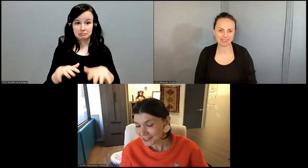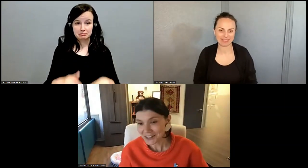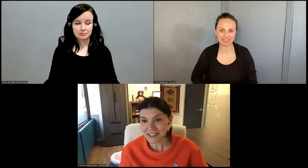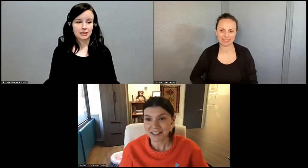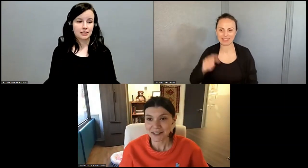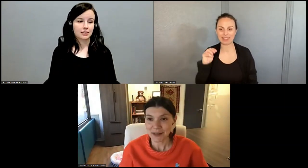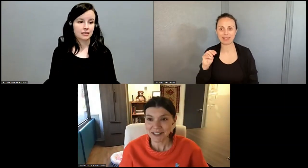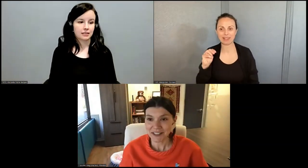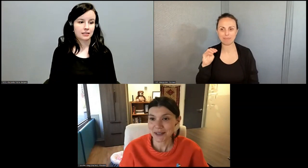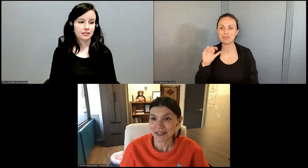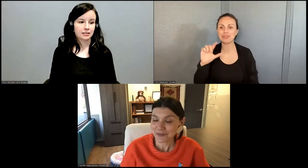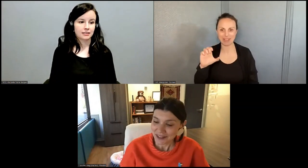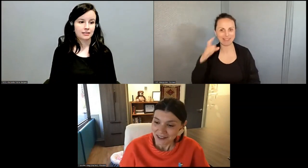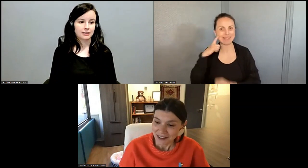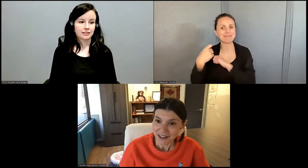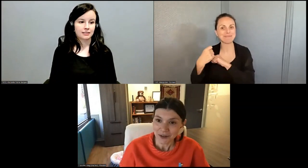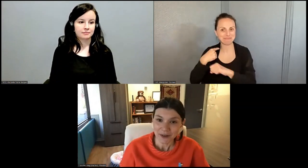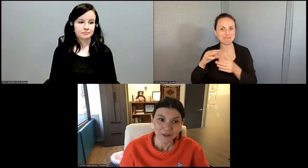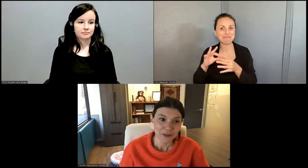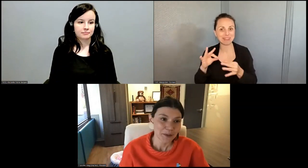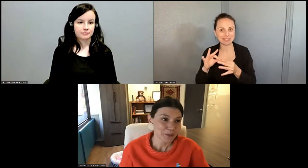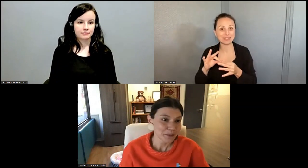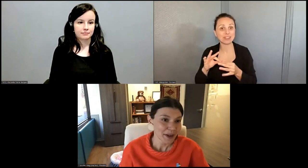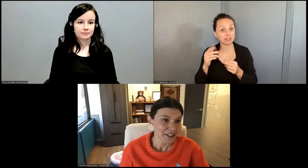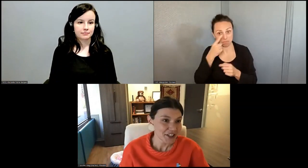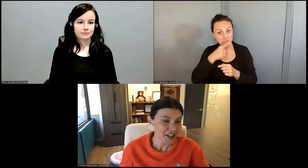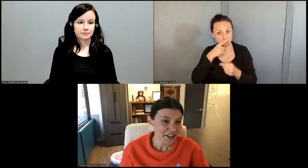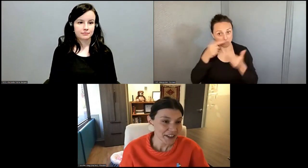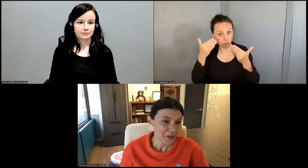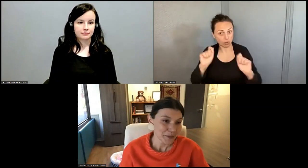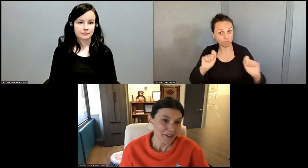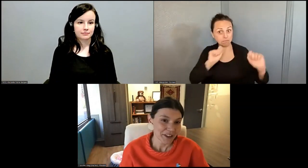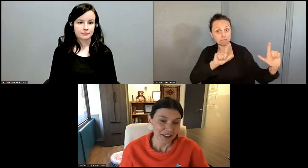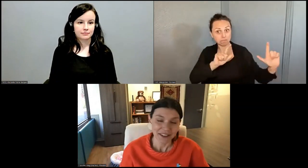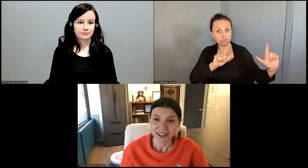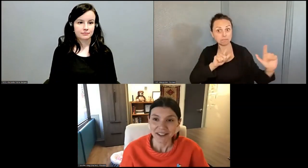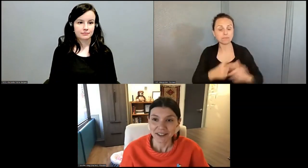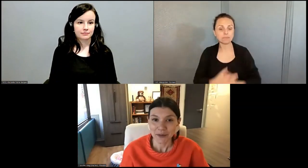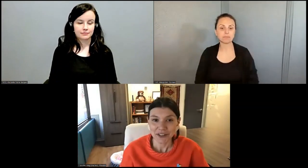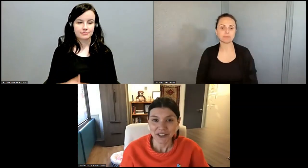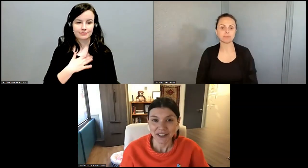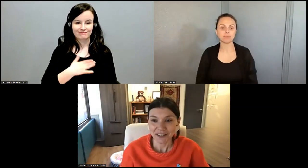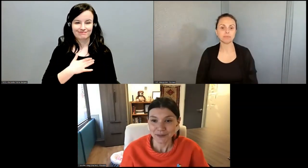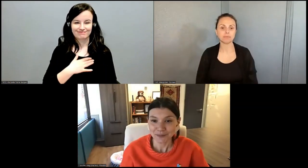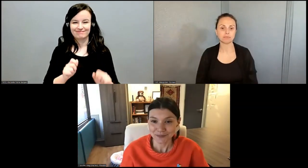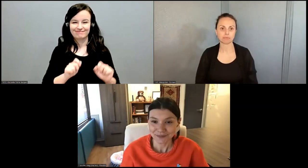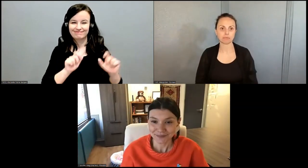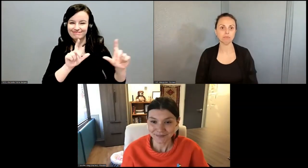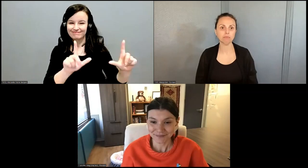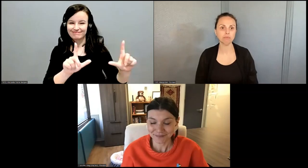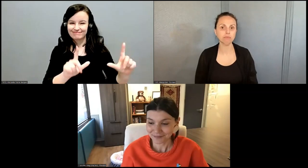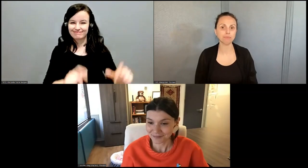Michelle looks like is messaging me. If you would mind sharing, that would be very appreciated.